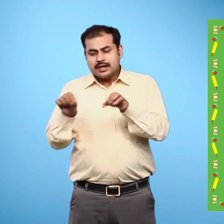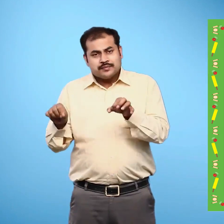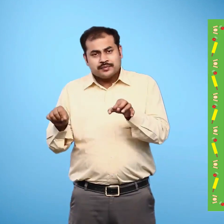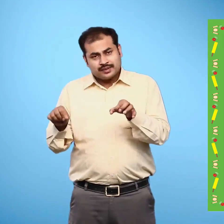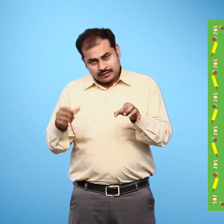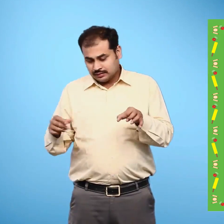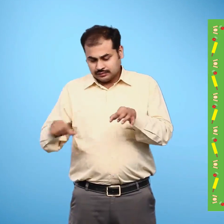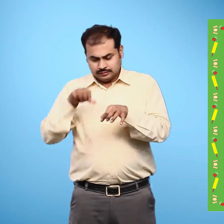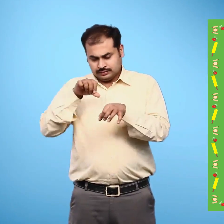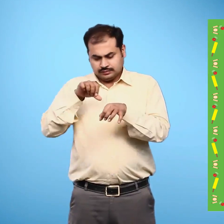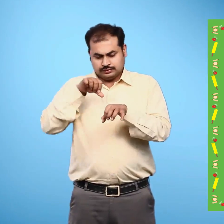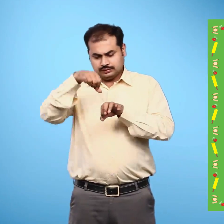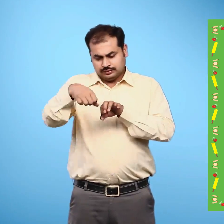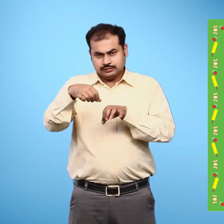to stick the pipe.